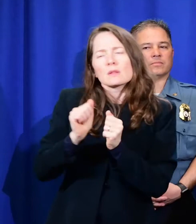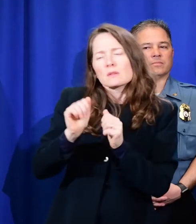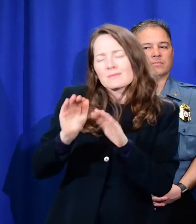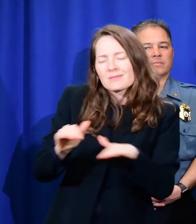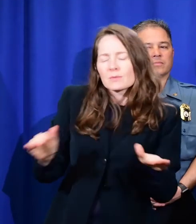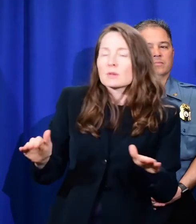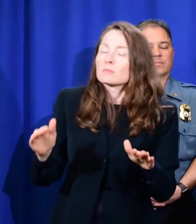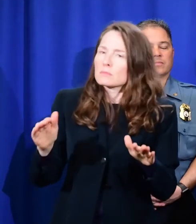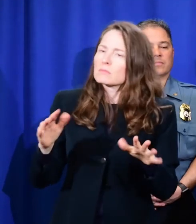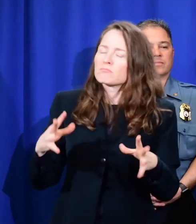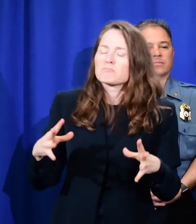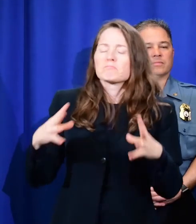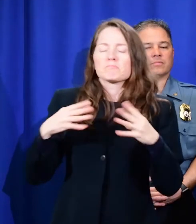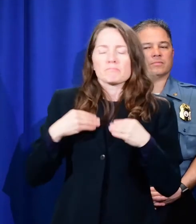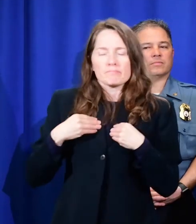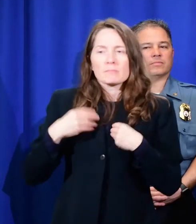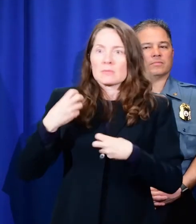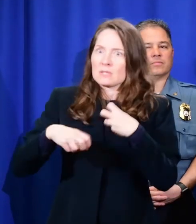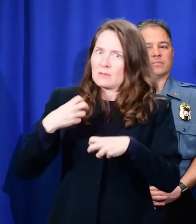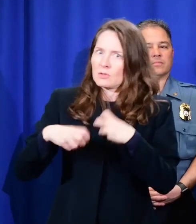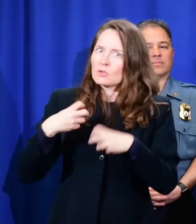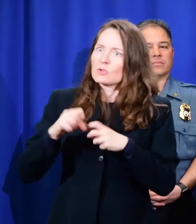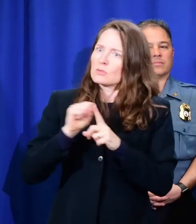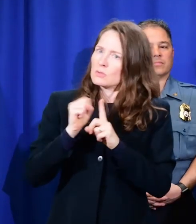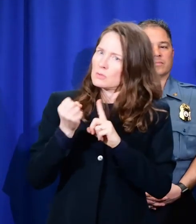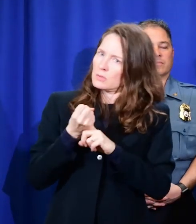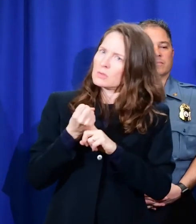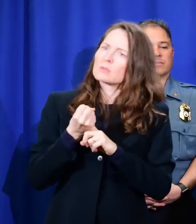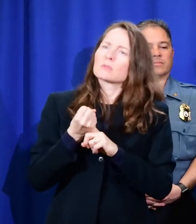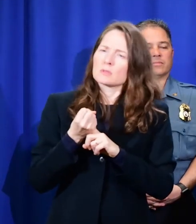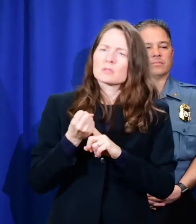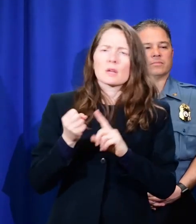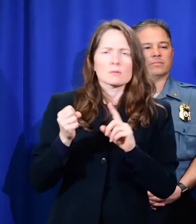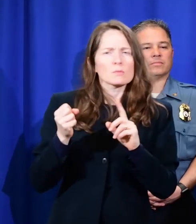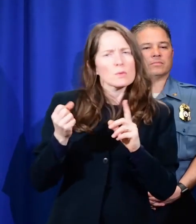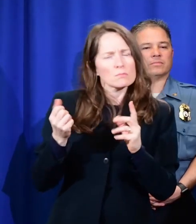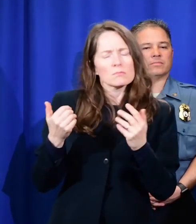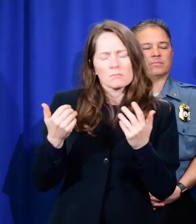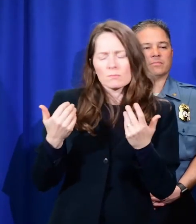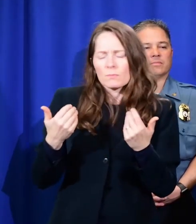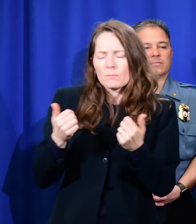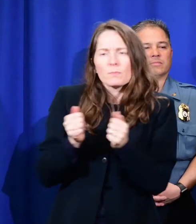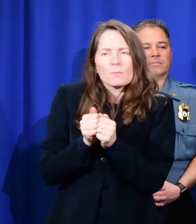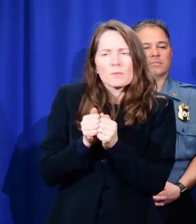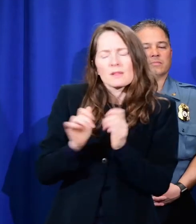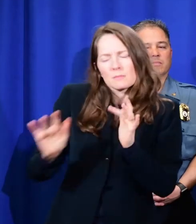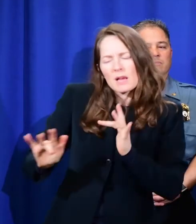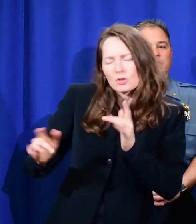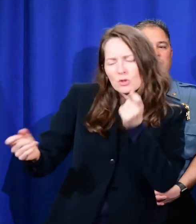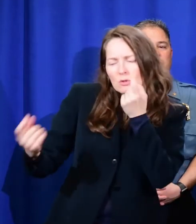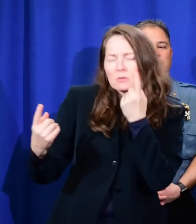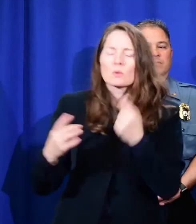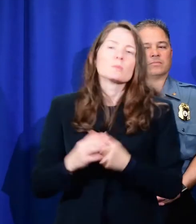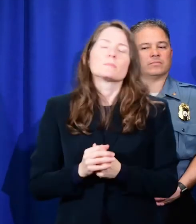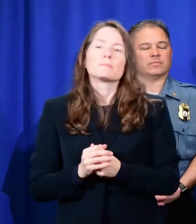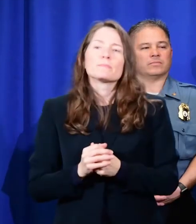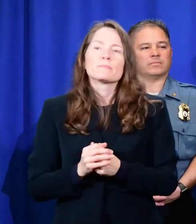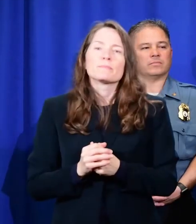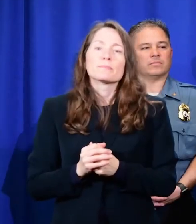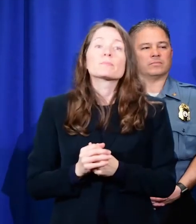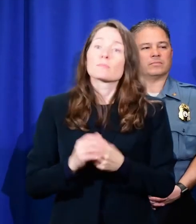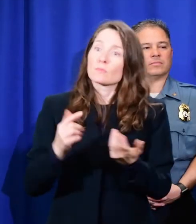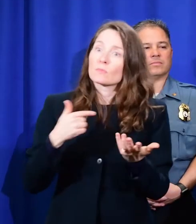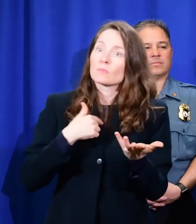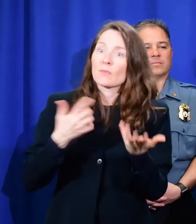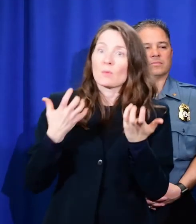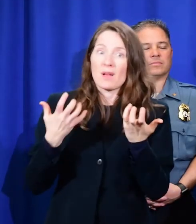difficult cases with compassion. Before I close, I'd like to leave you with a memorable story of how important the Child Advocacy Center is to